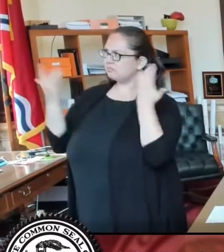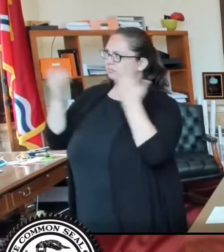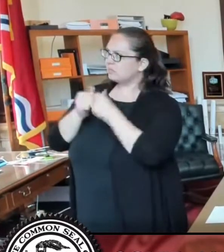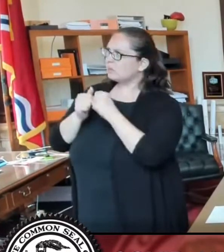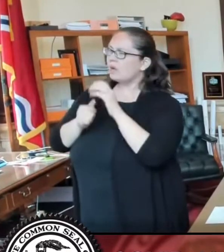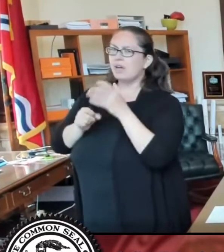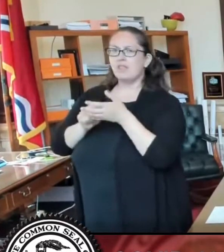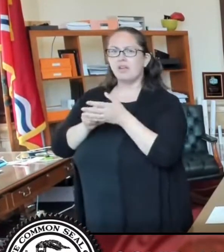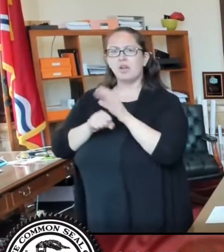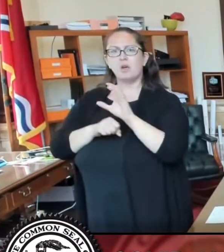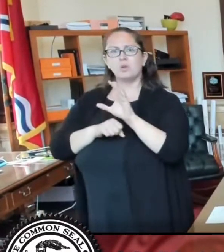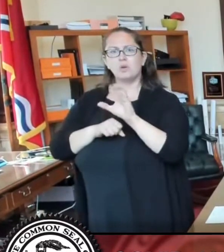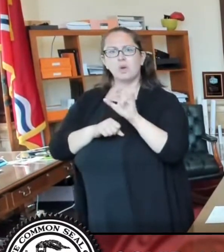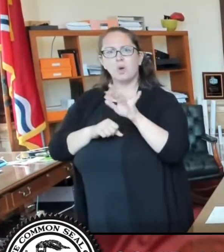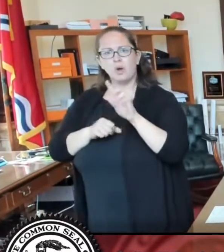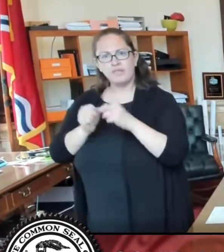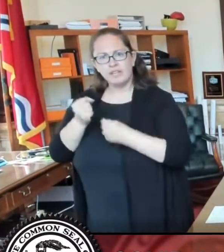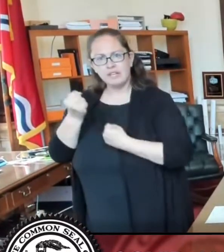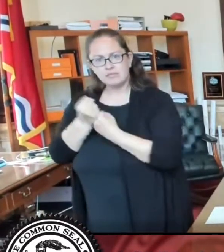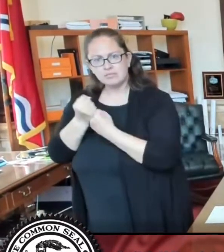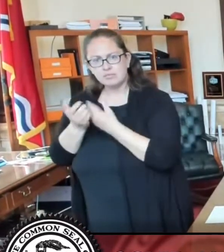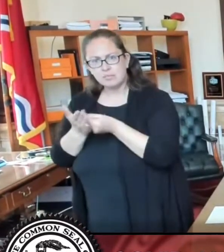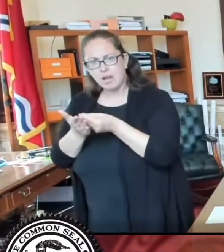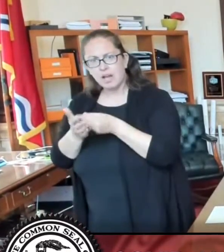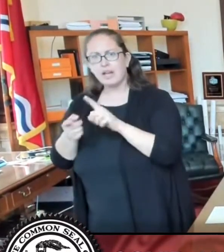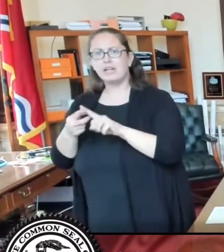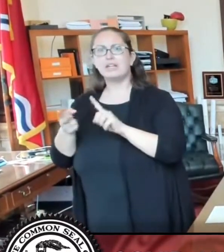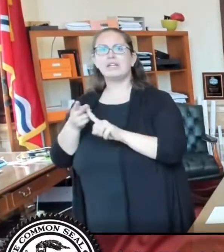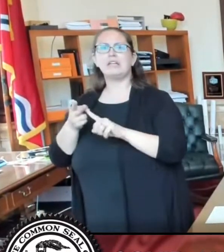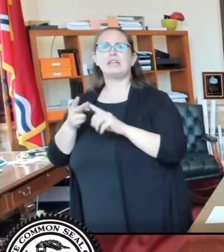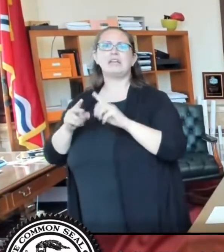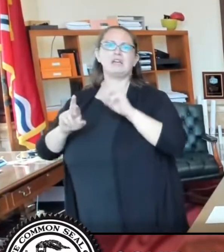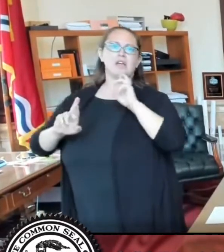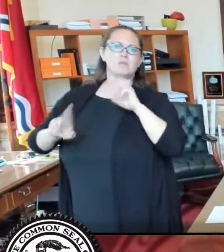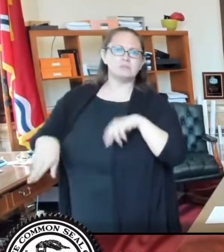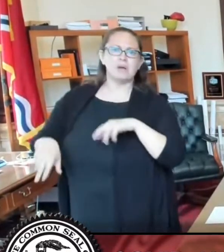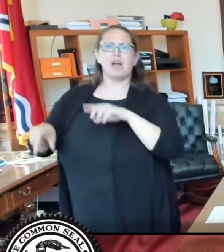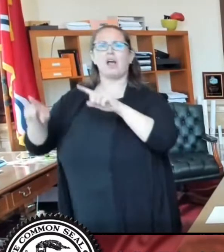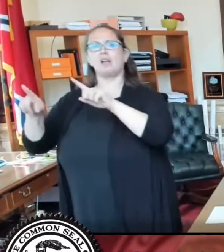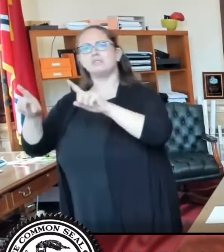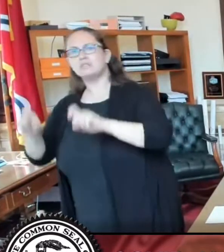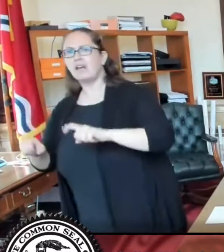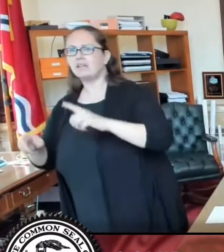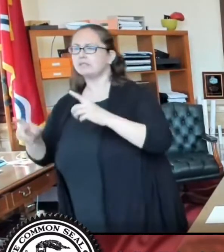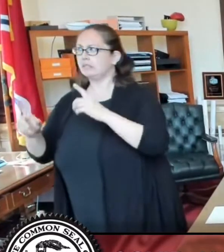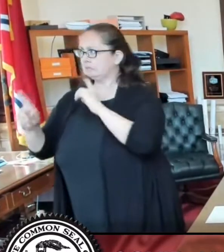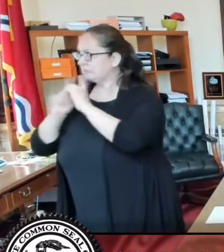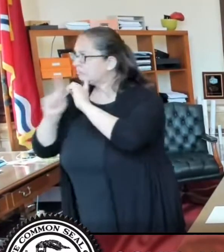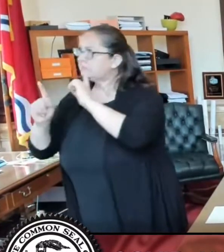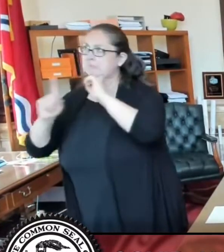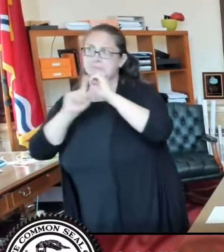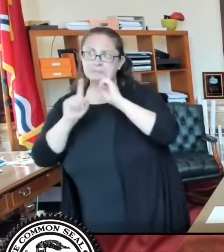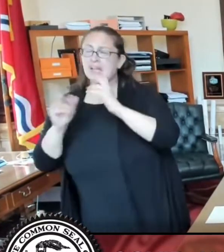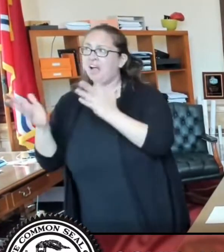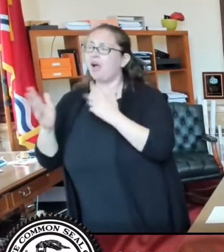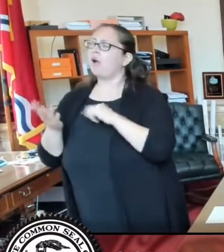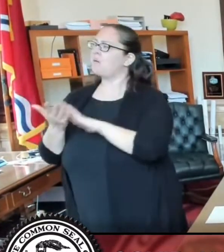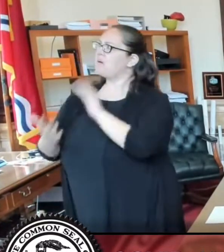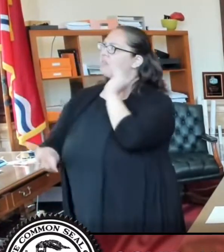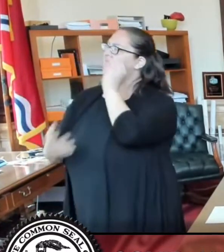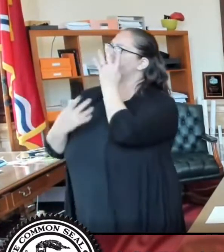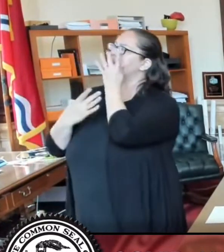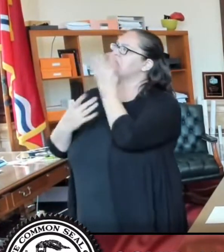reimbursements, but also with regard to testing, and learned some pretty interesting information